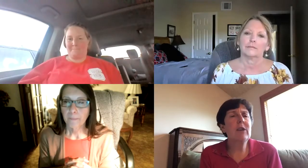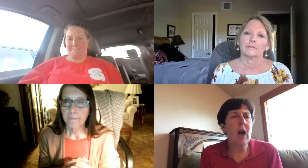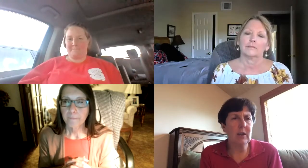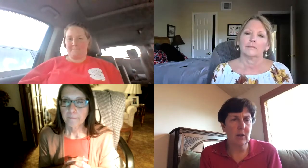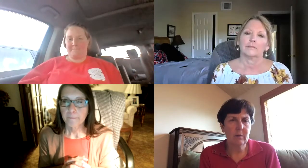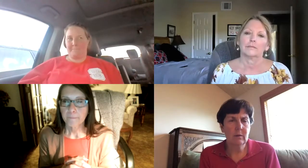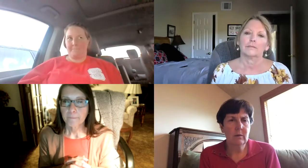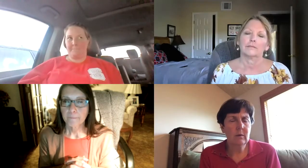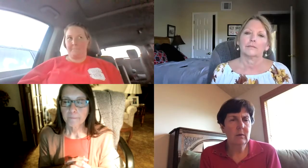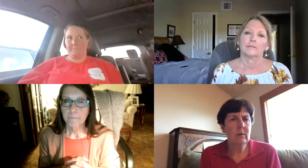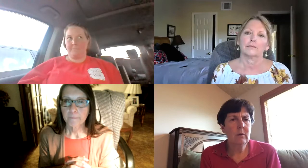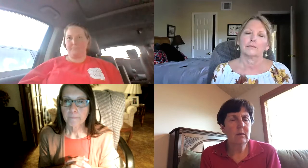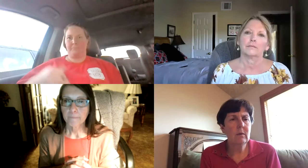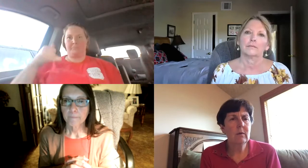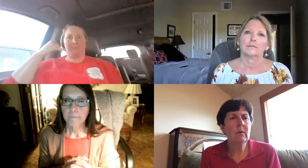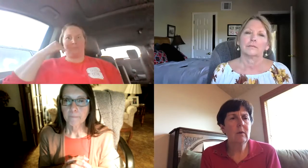Call the doctor.